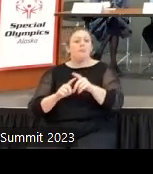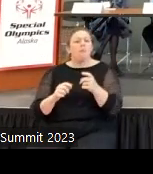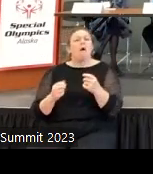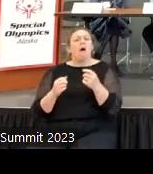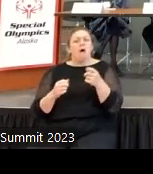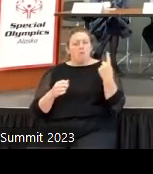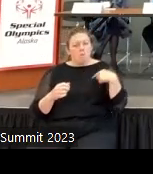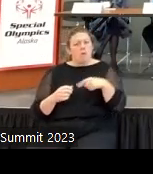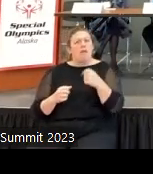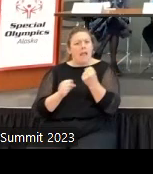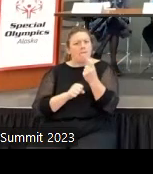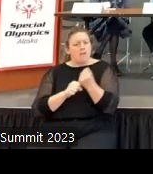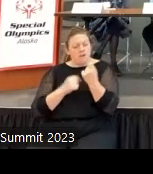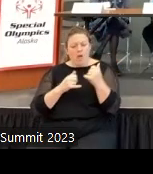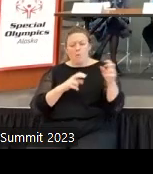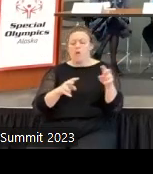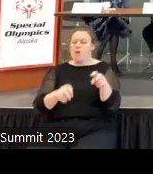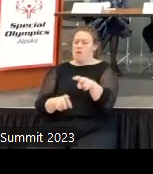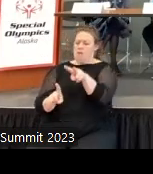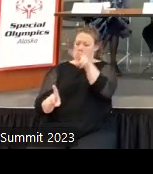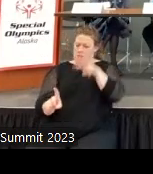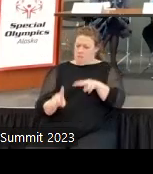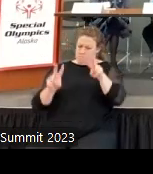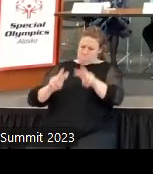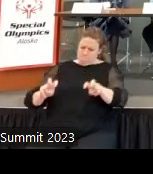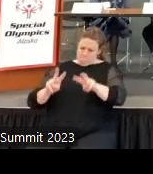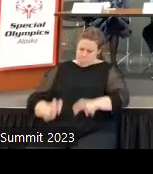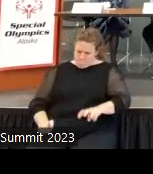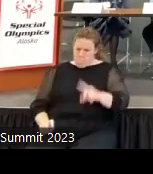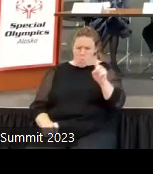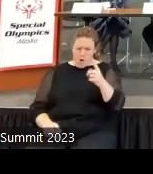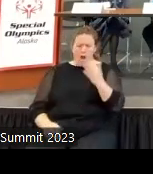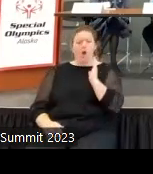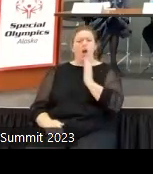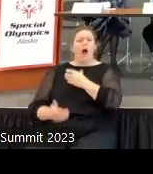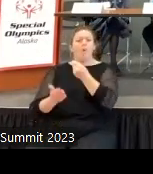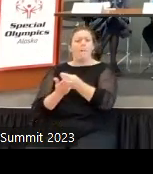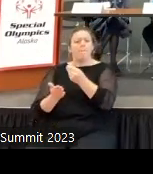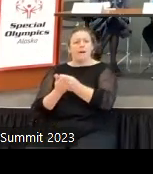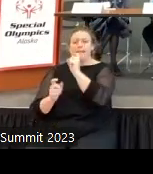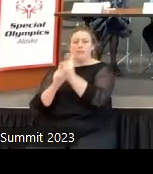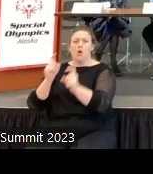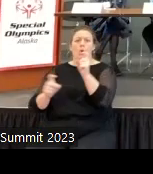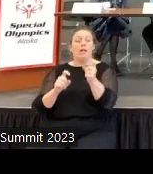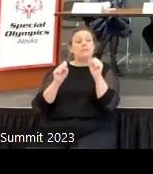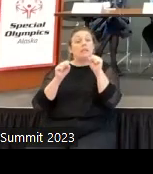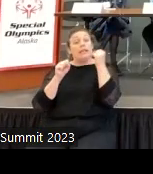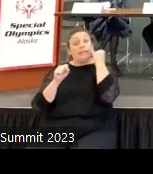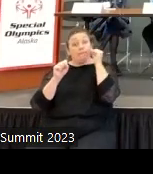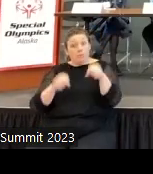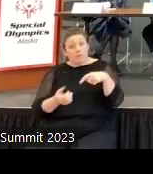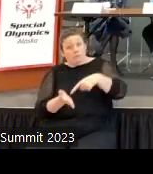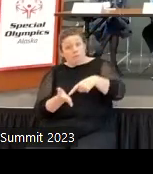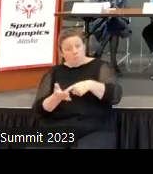so I really like what she said, and I enjoy being able to contribute in a monetary